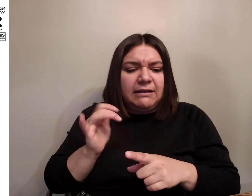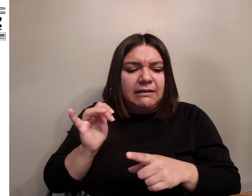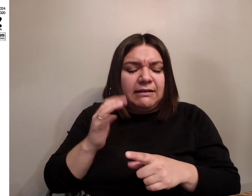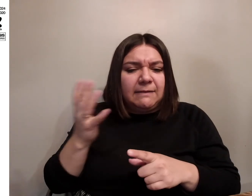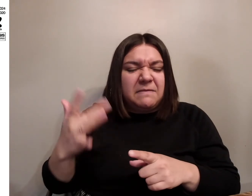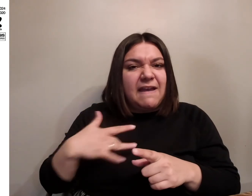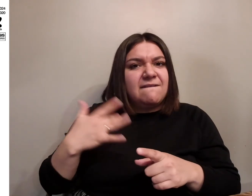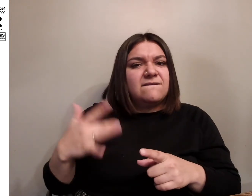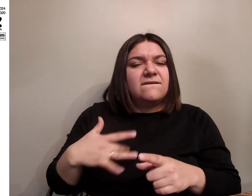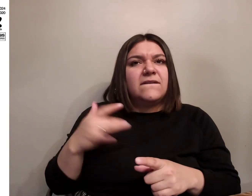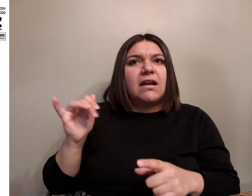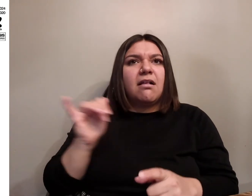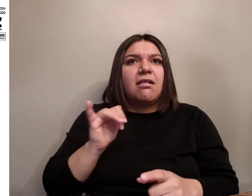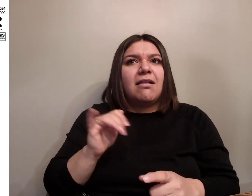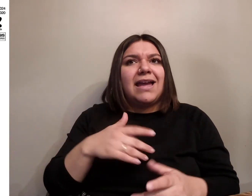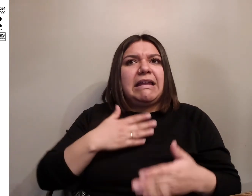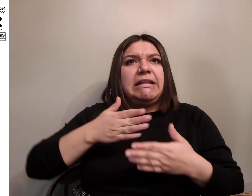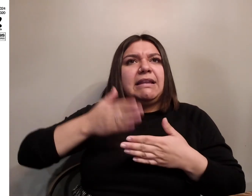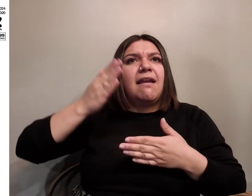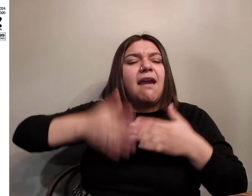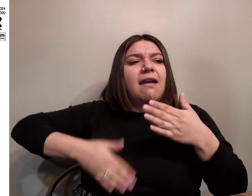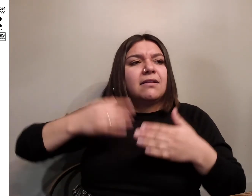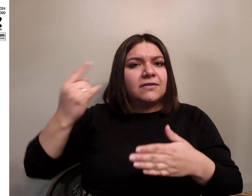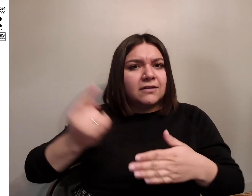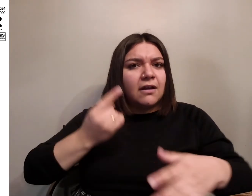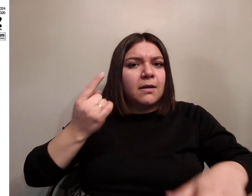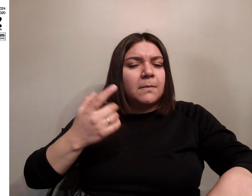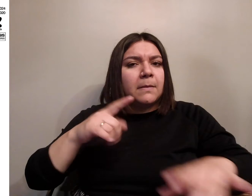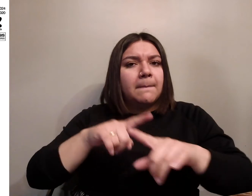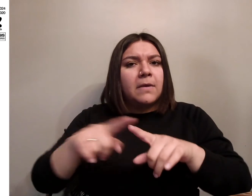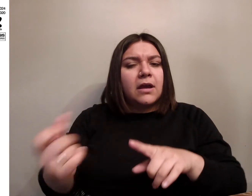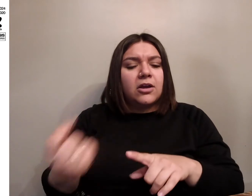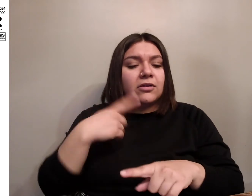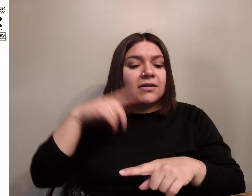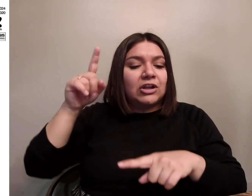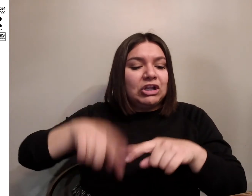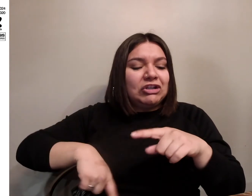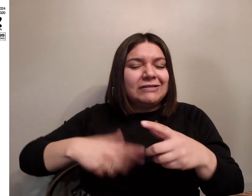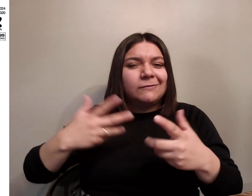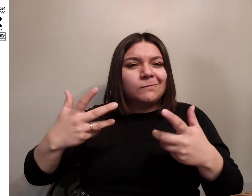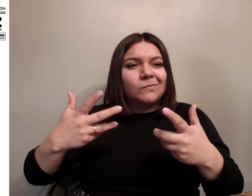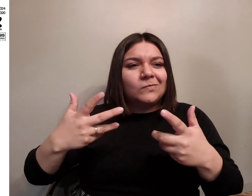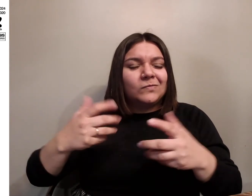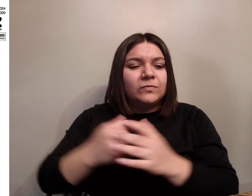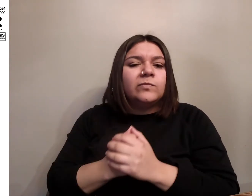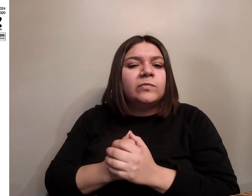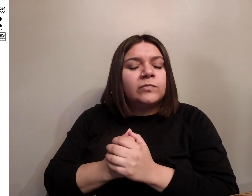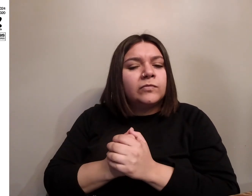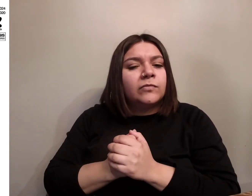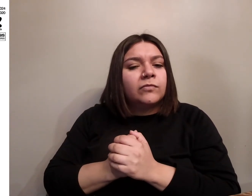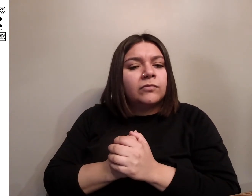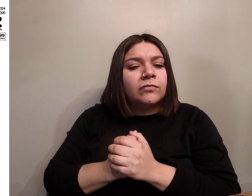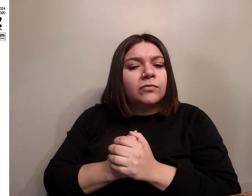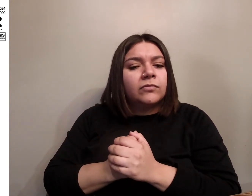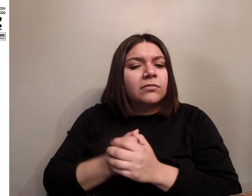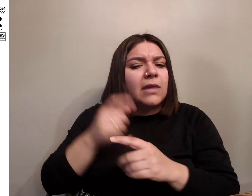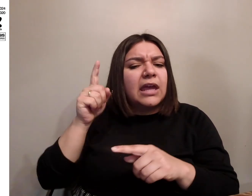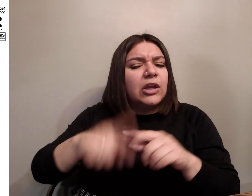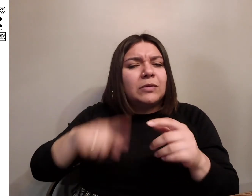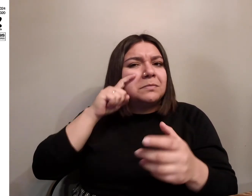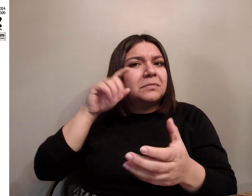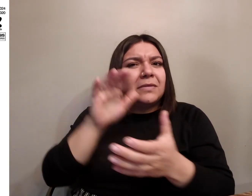There was something going on. It felt to me like the end of something, but I